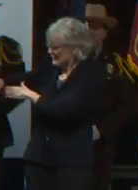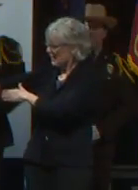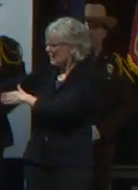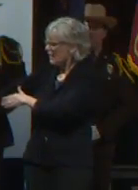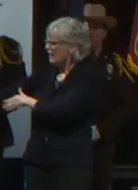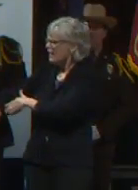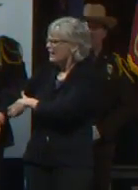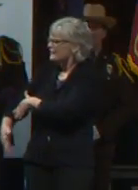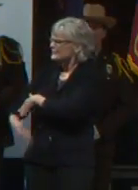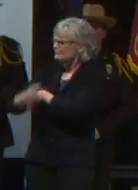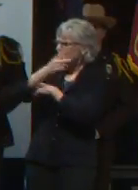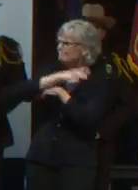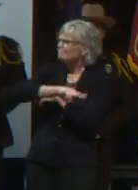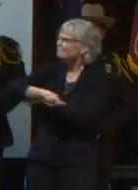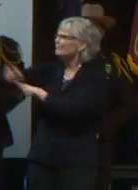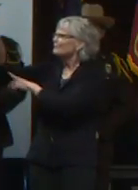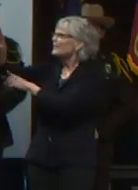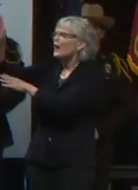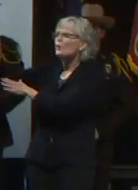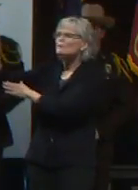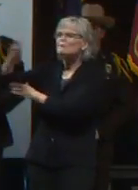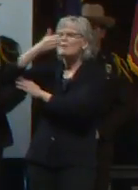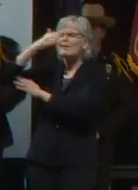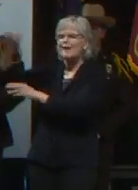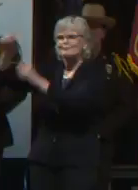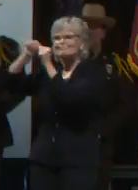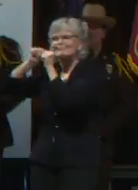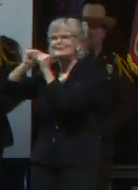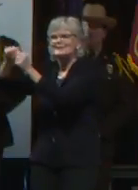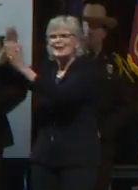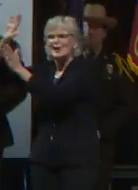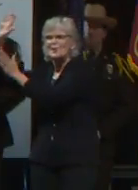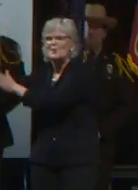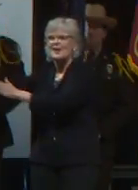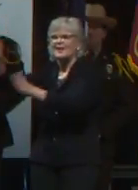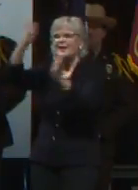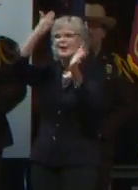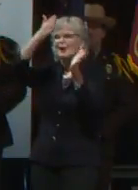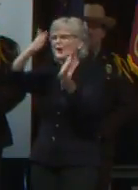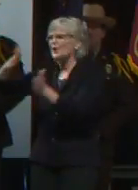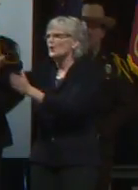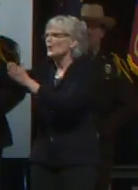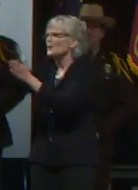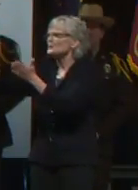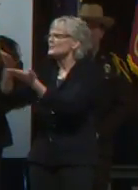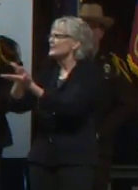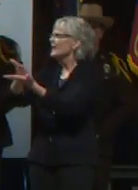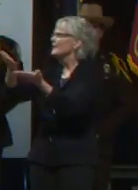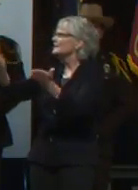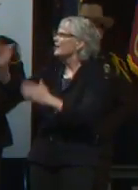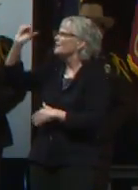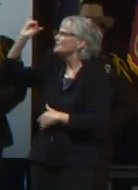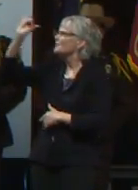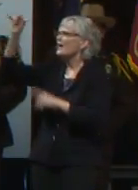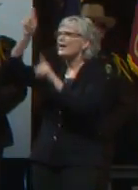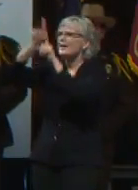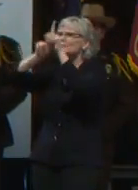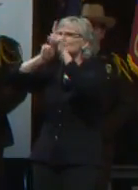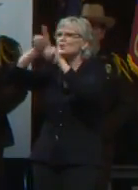the night that our flag was still there. Oh, say,